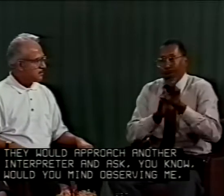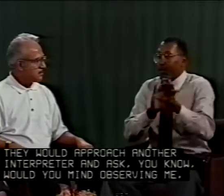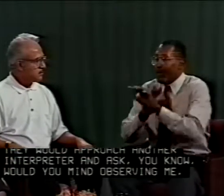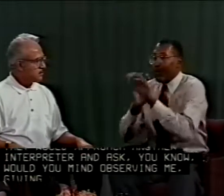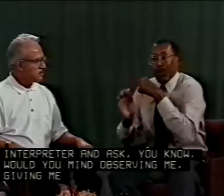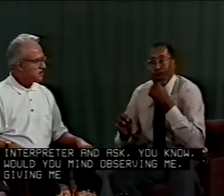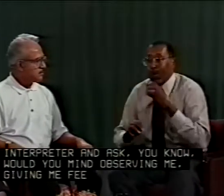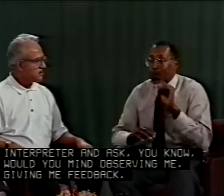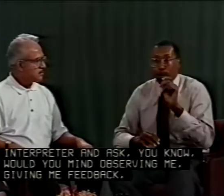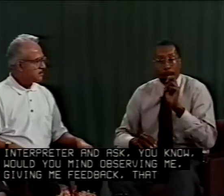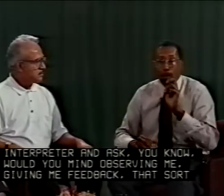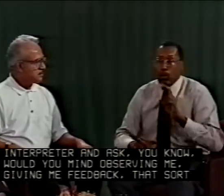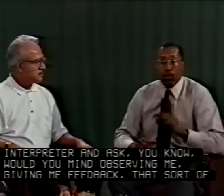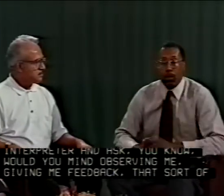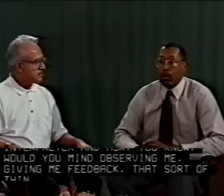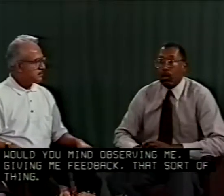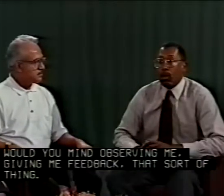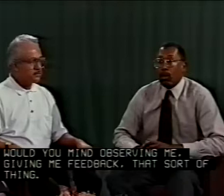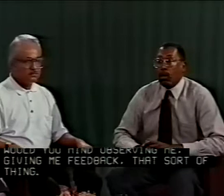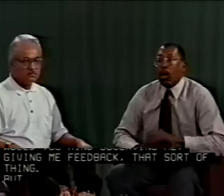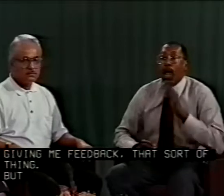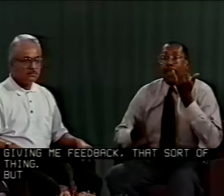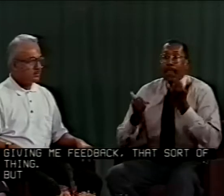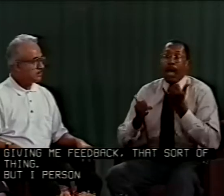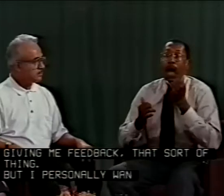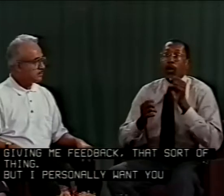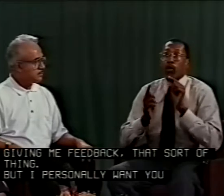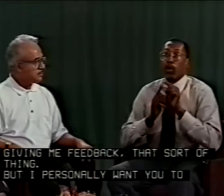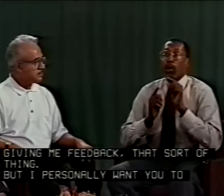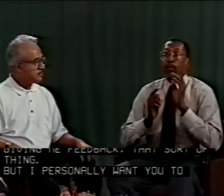want you to know I do not choose who is to be mentored.